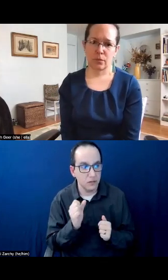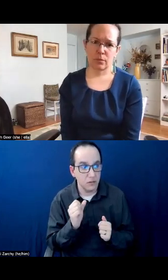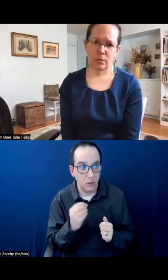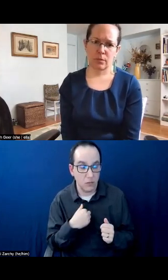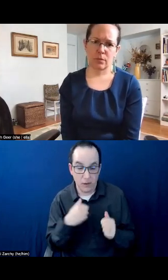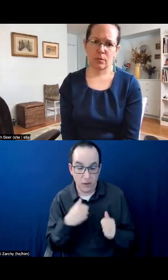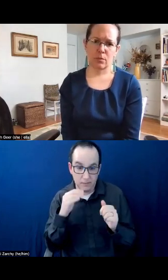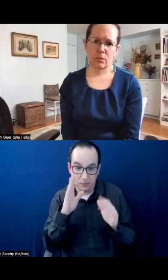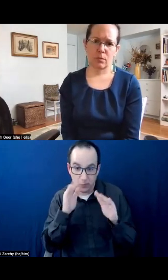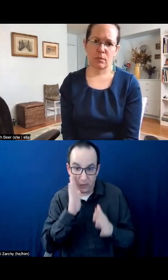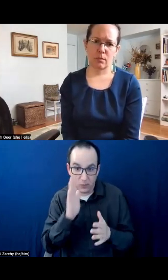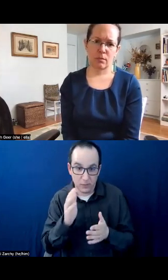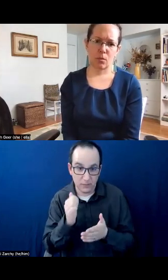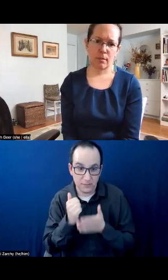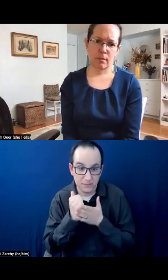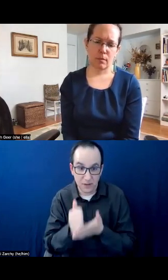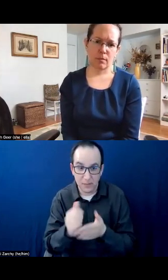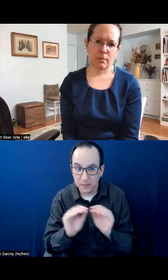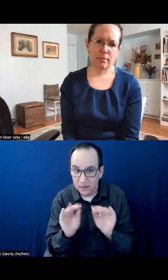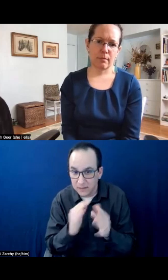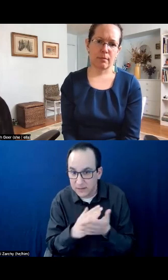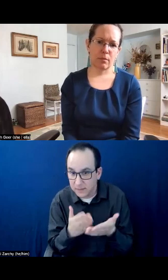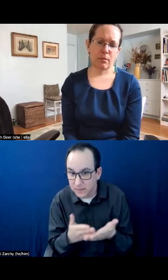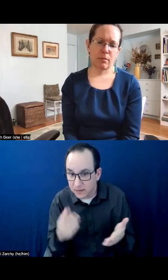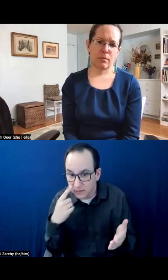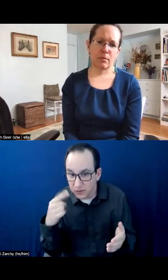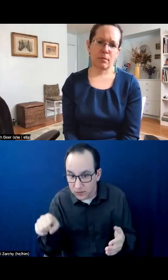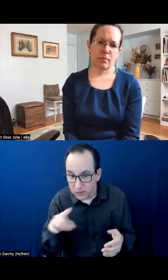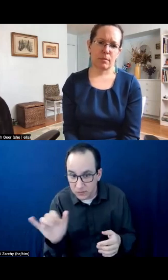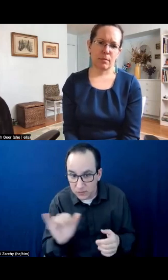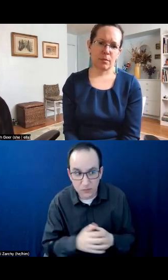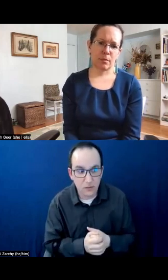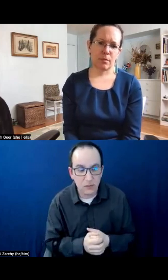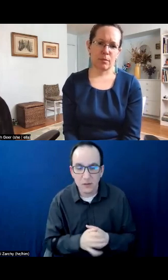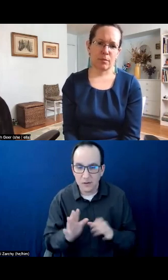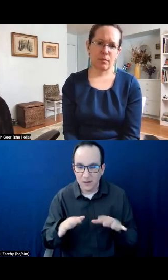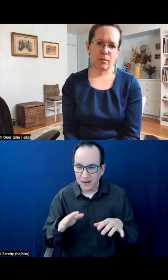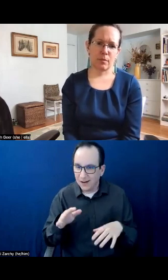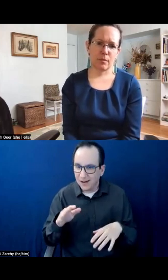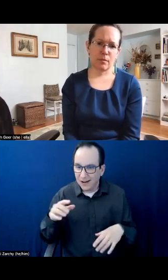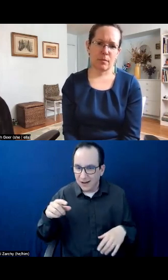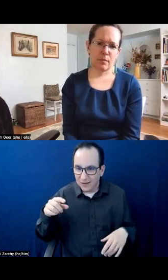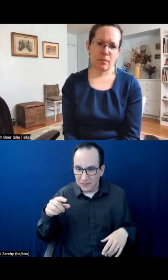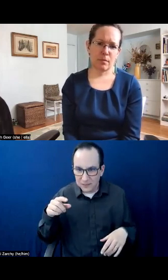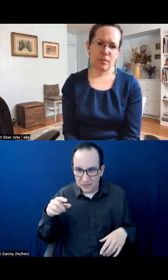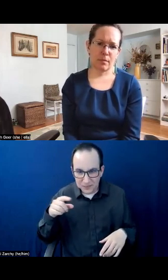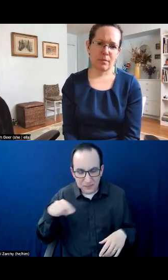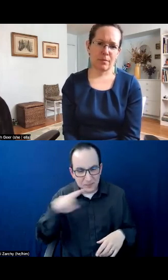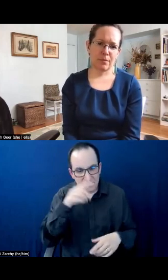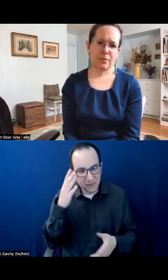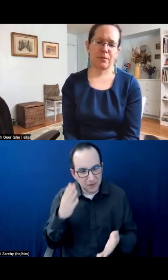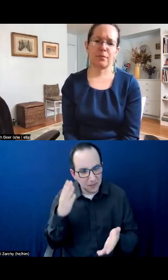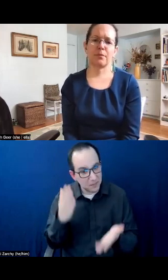incorporate services. So I'm just passing this along, and hopefully this will help you out as well.